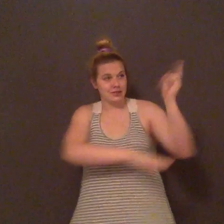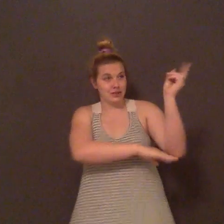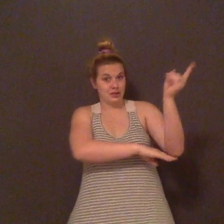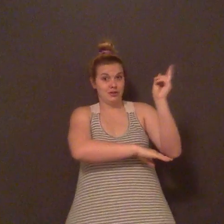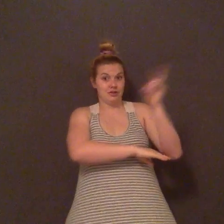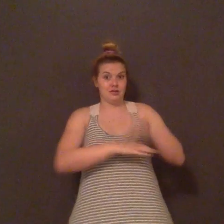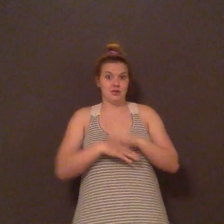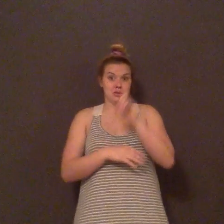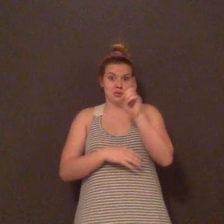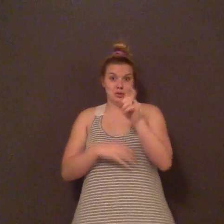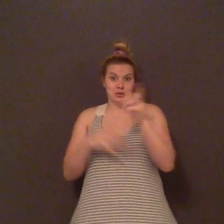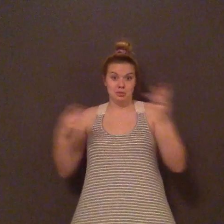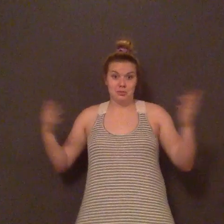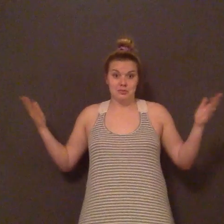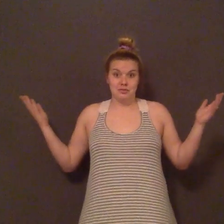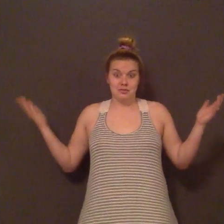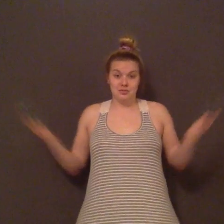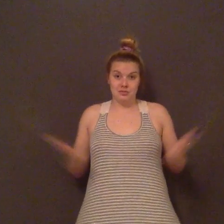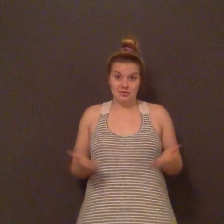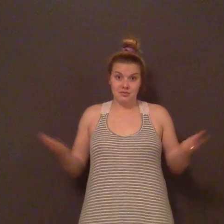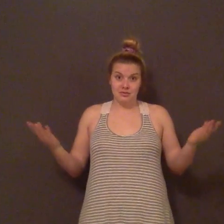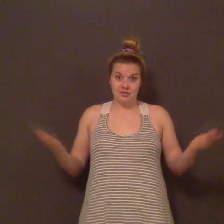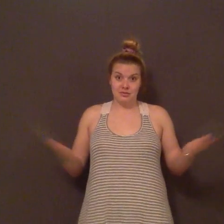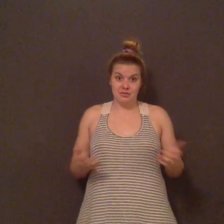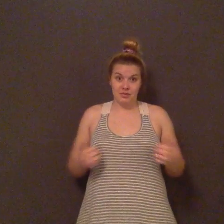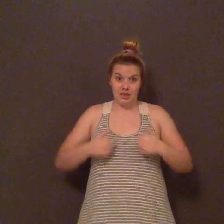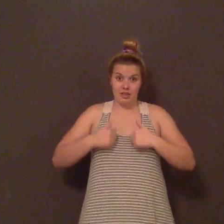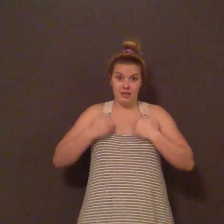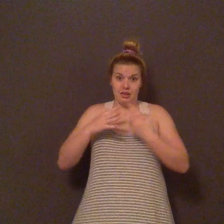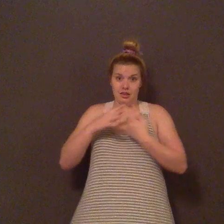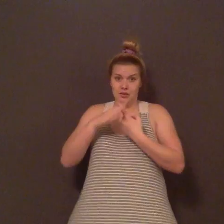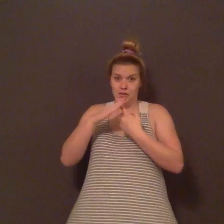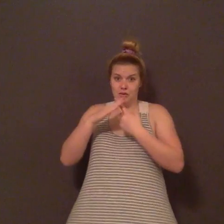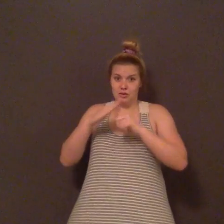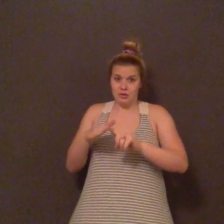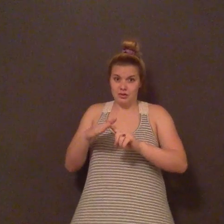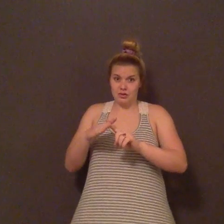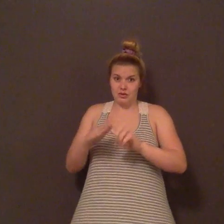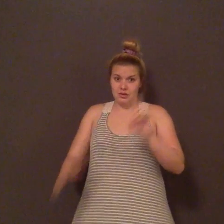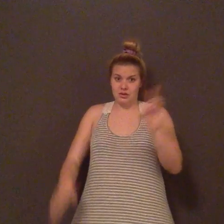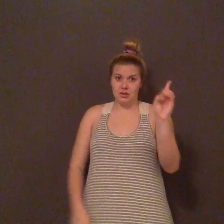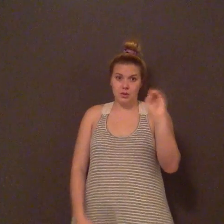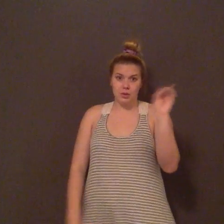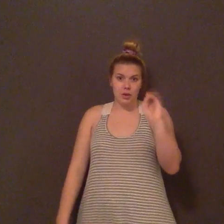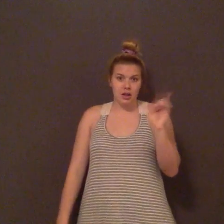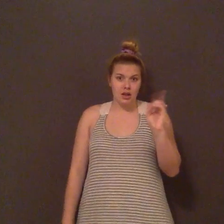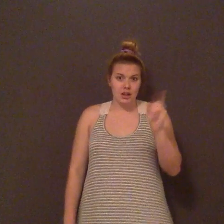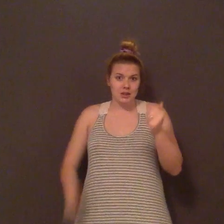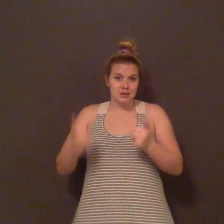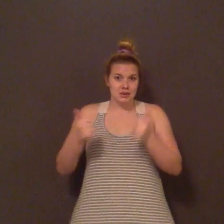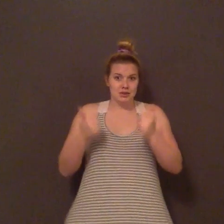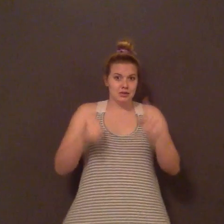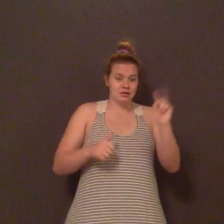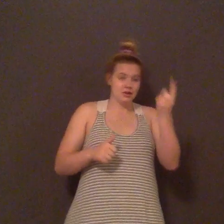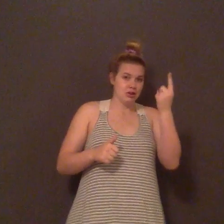the question of questions concerning the origins of life. It is, of course, which came first, the chicken or the